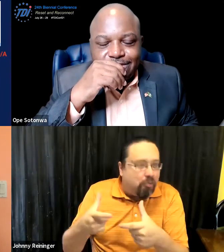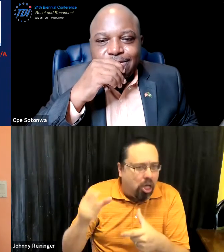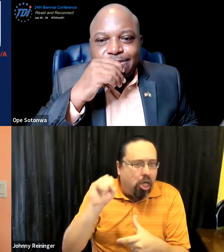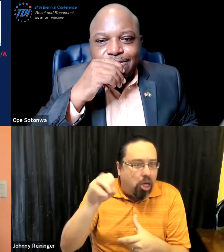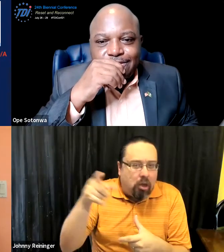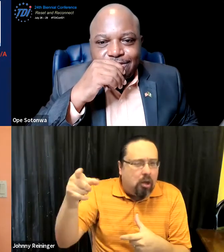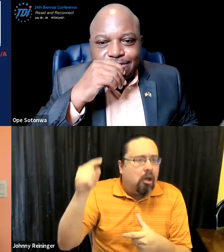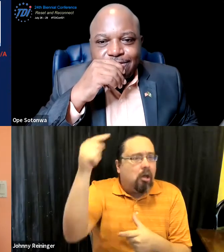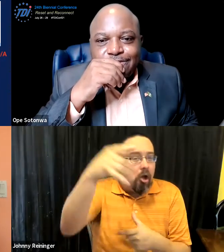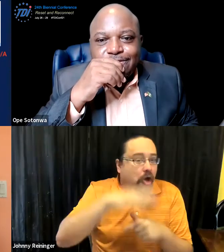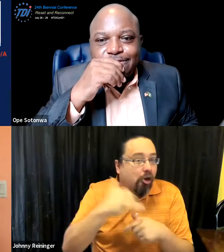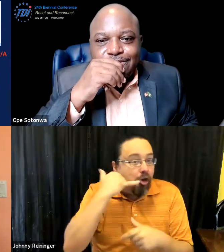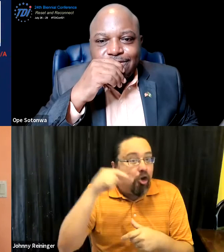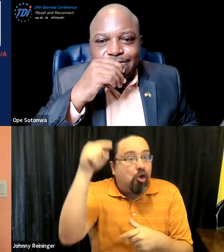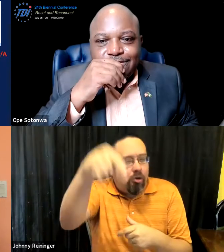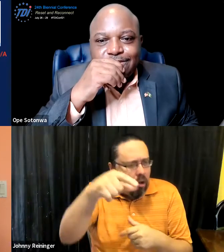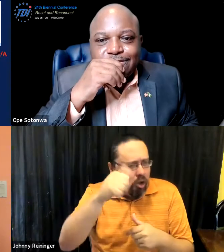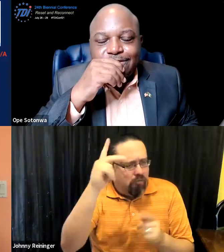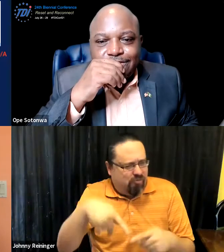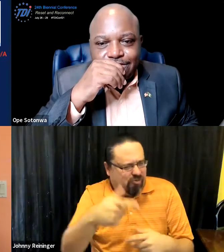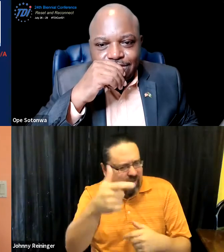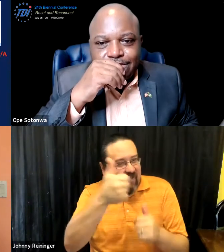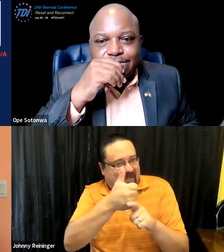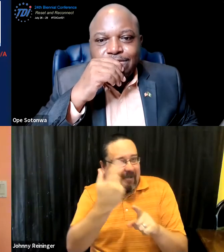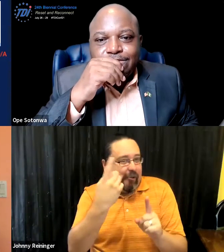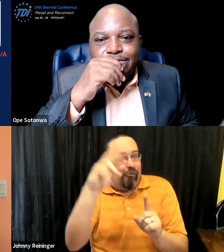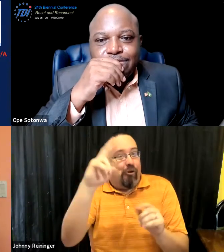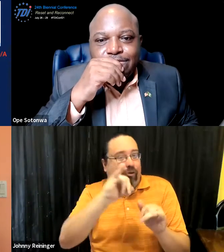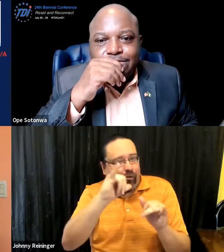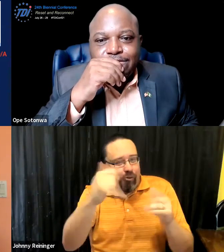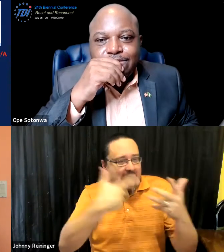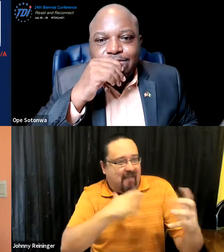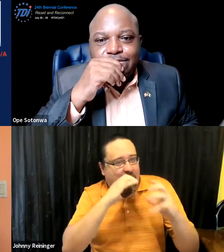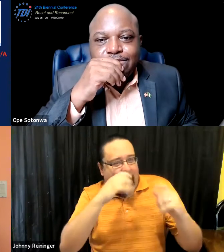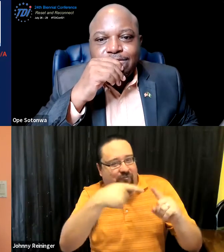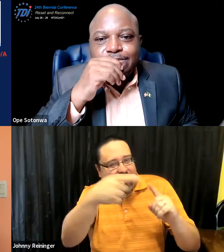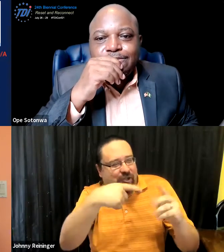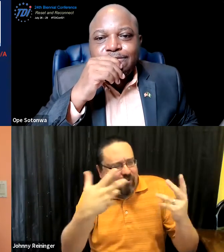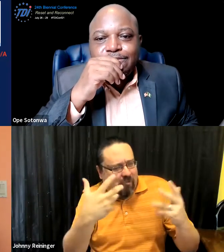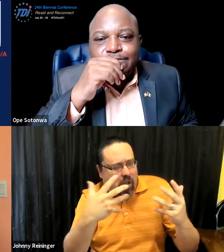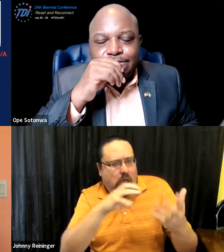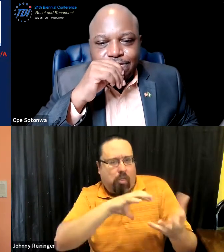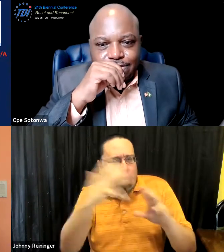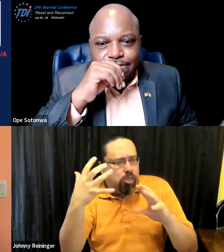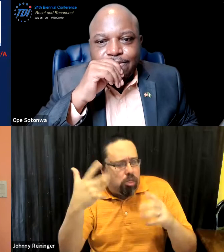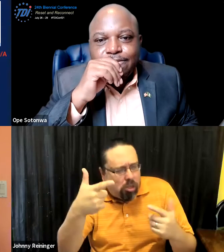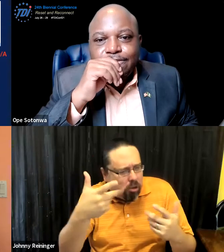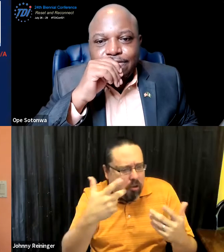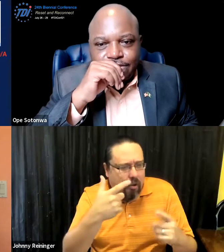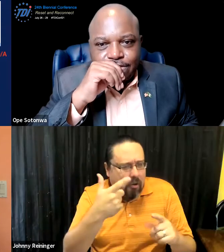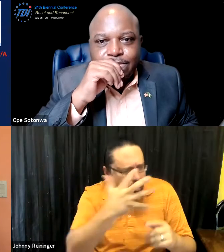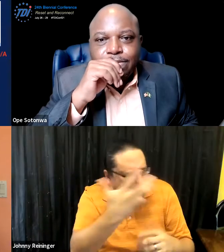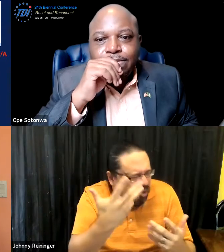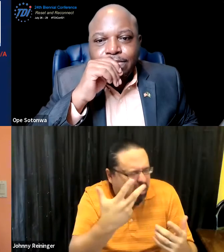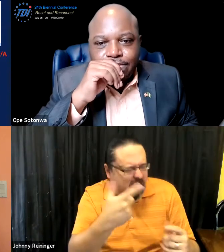perhaps they're saying some things that are not correct on the tribal group and they're on a phone and the other person is a doctor too, and there's